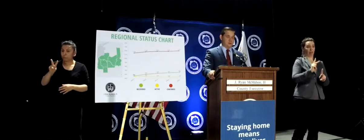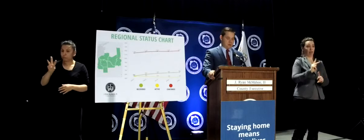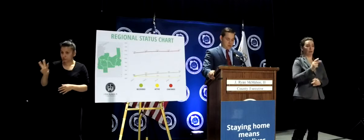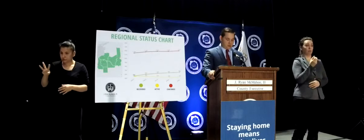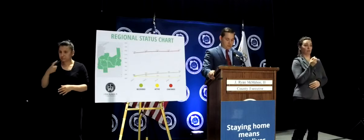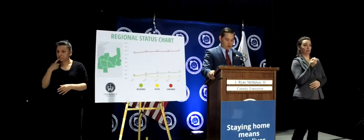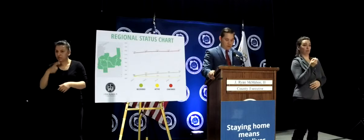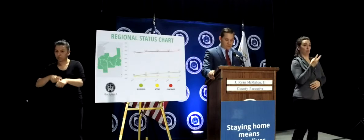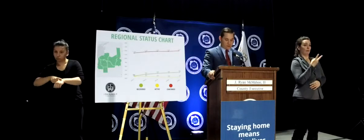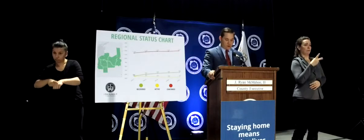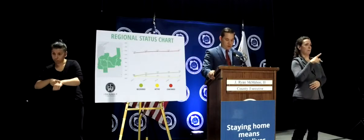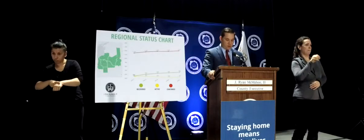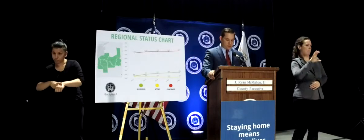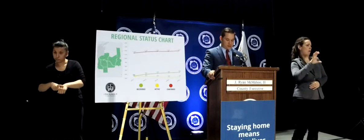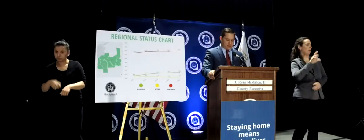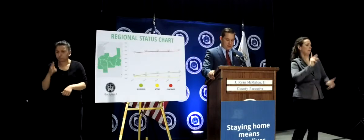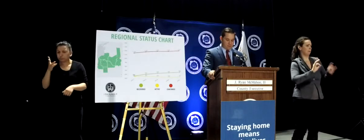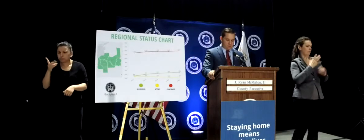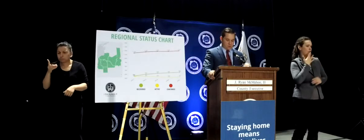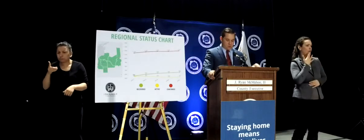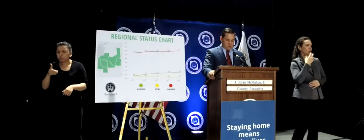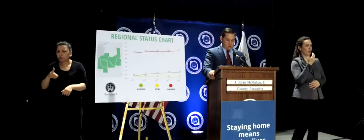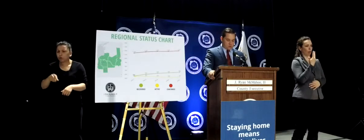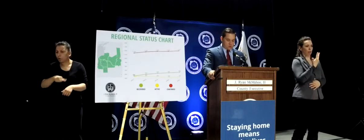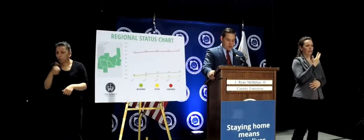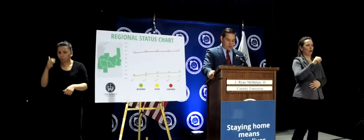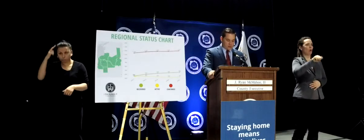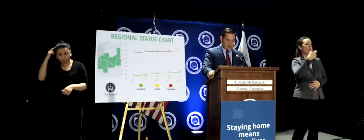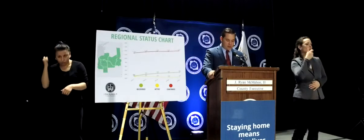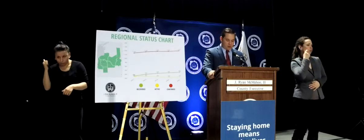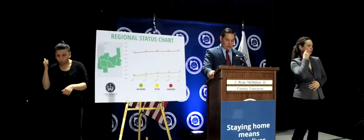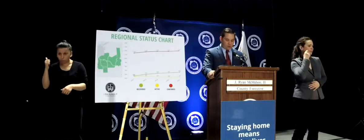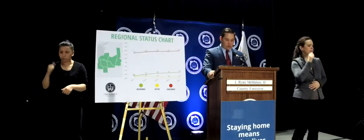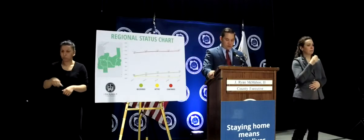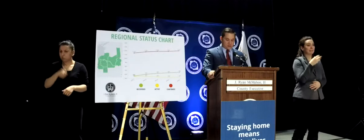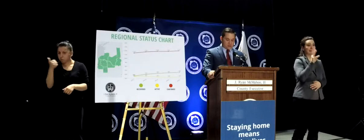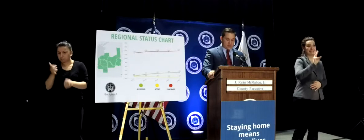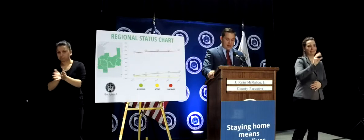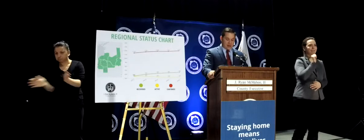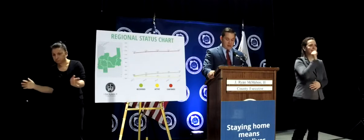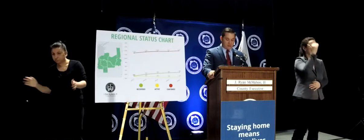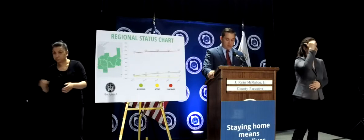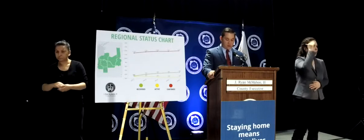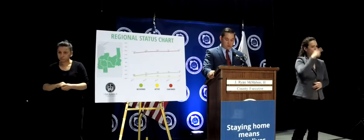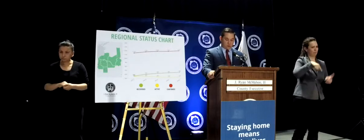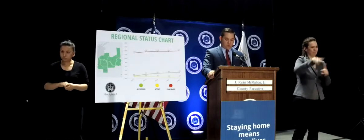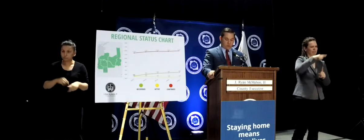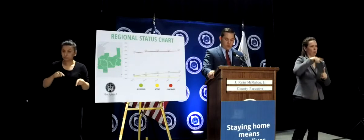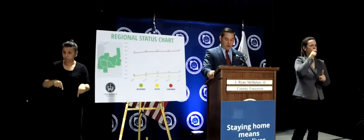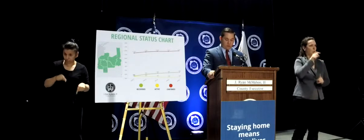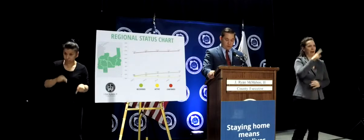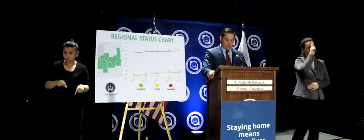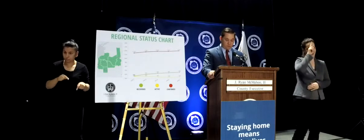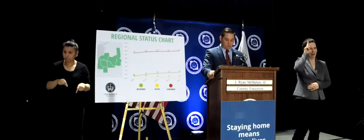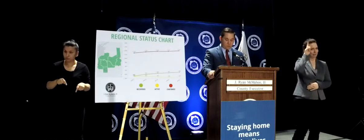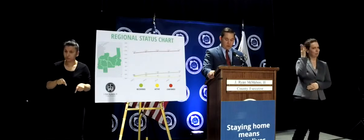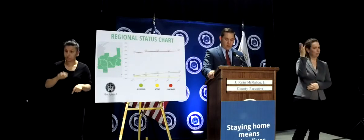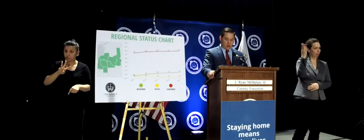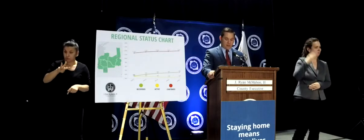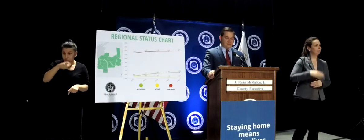yet, so the demographics are unknown at this time. Today there are 369 individuals who have